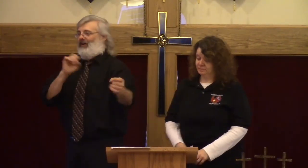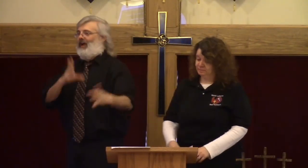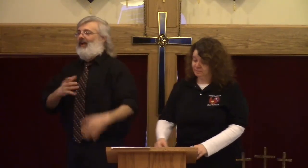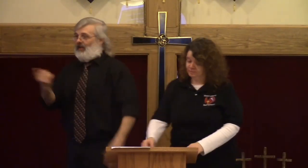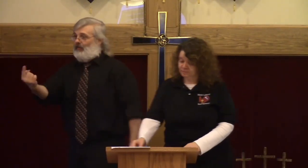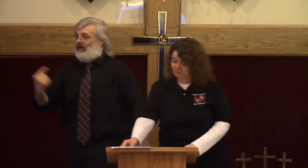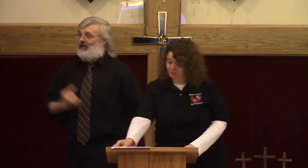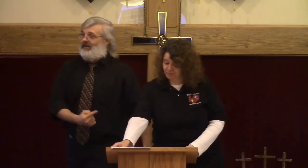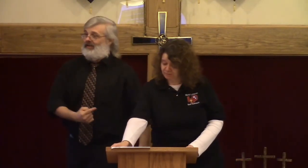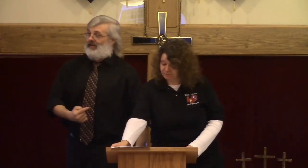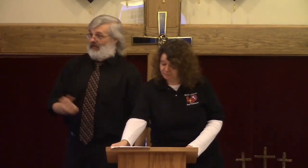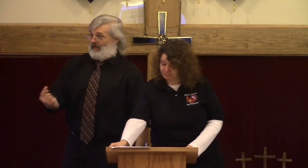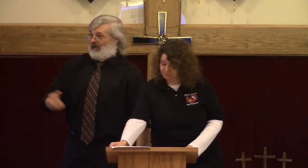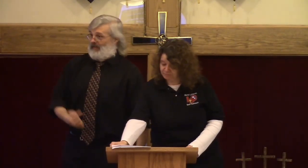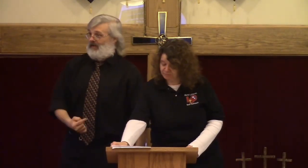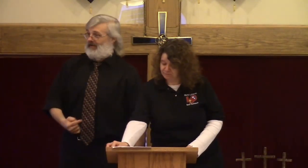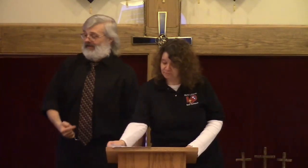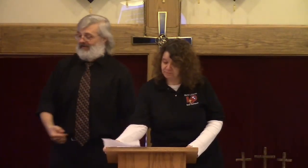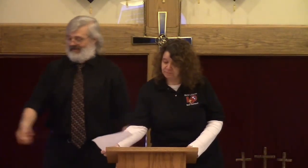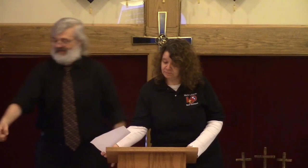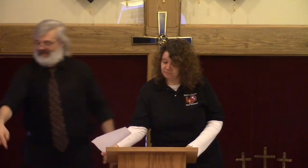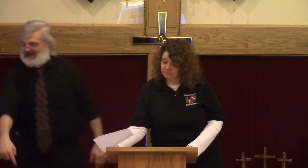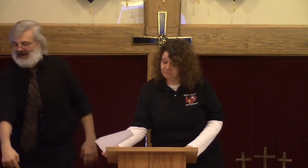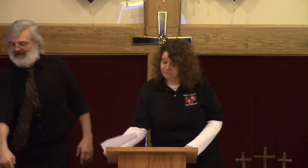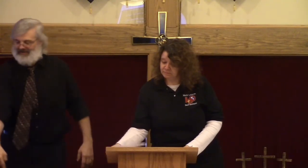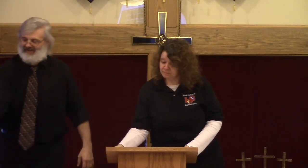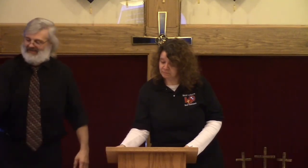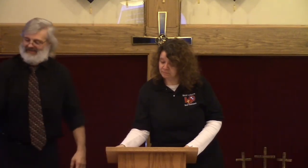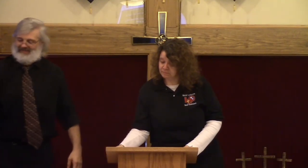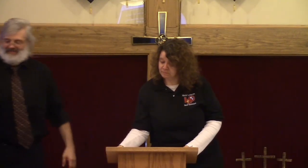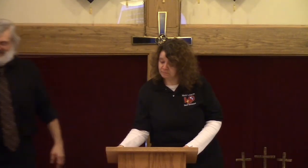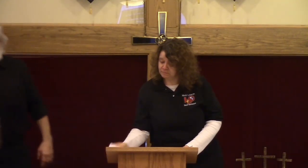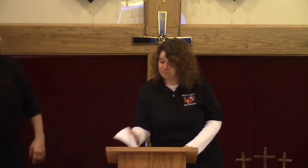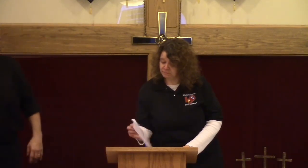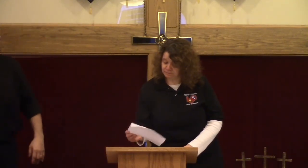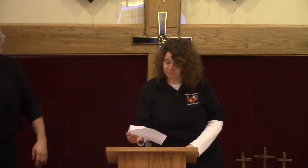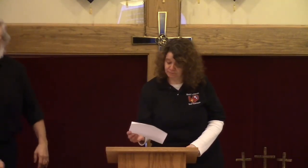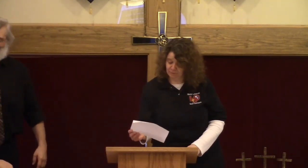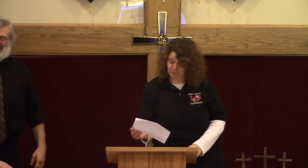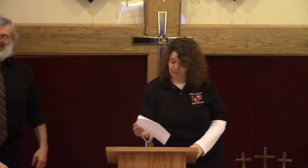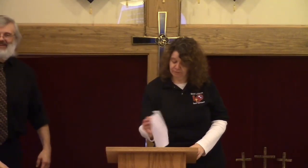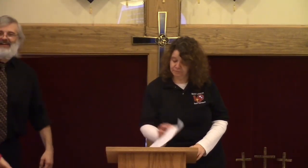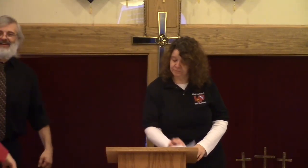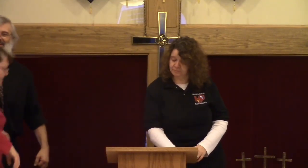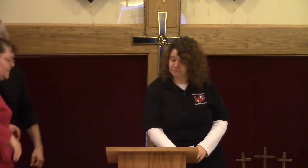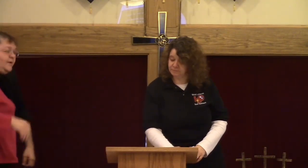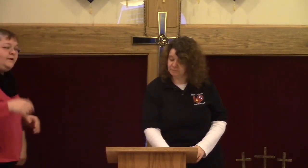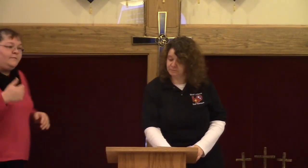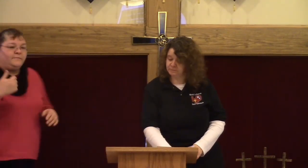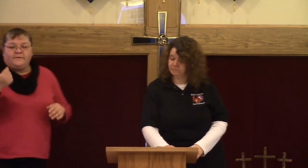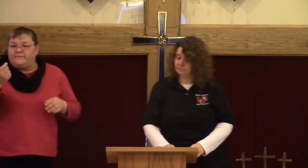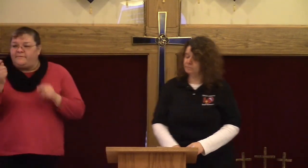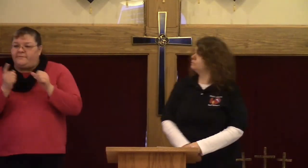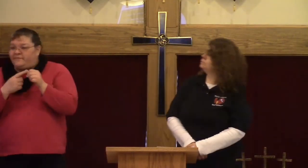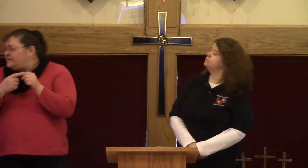Okay, you want to come up here? Okay.